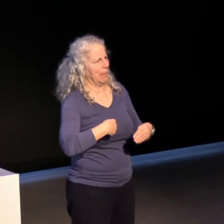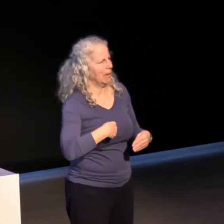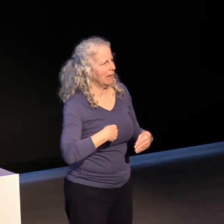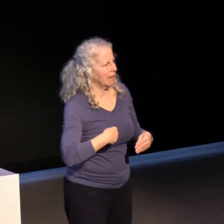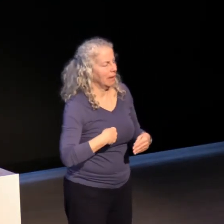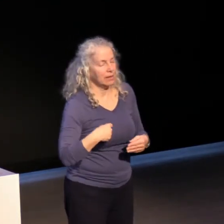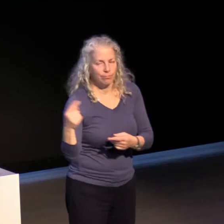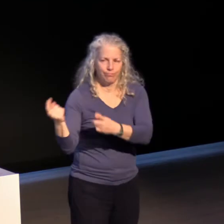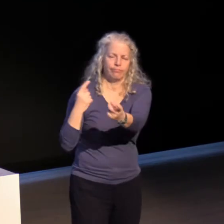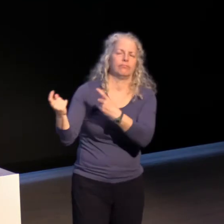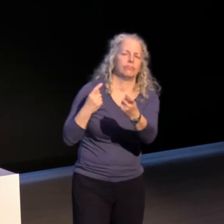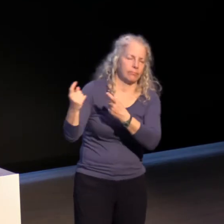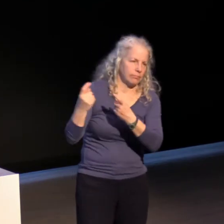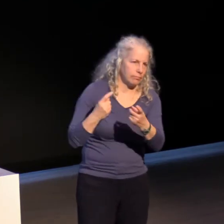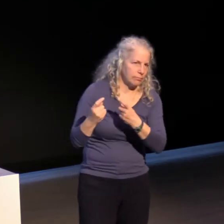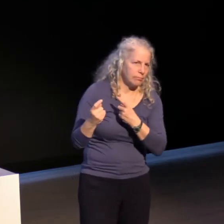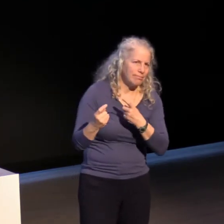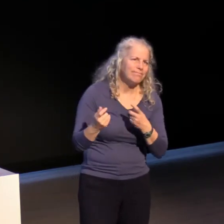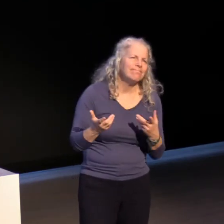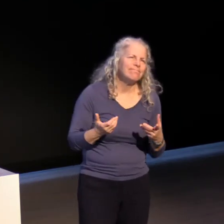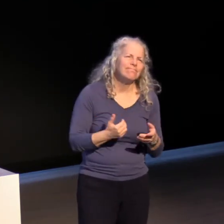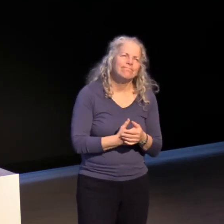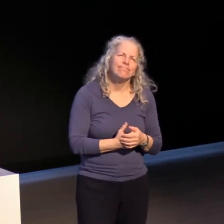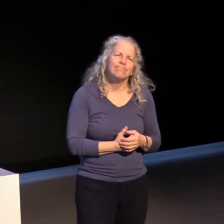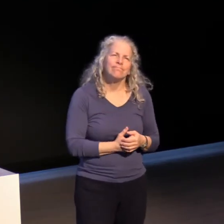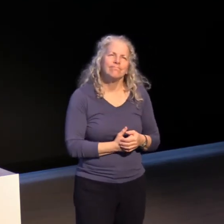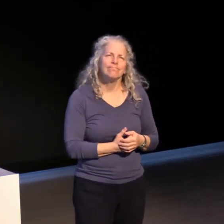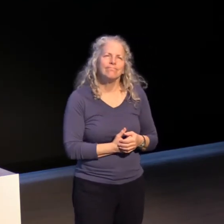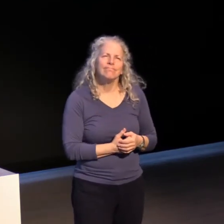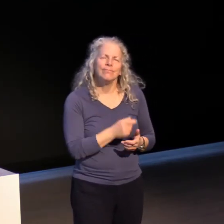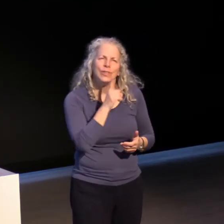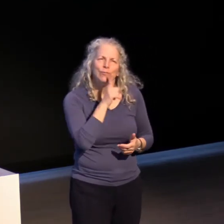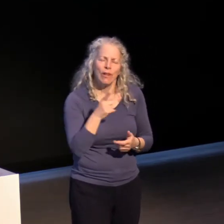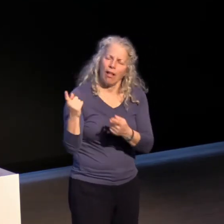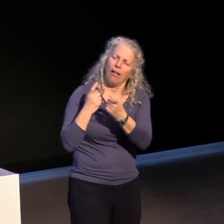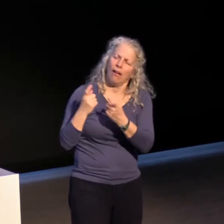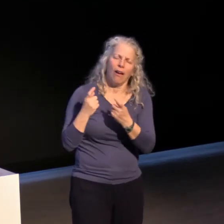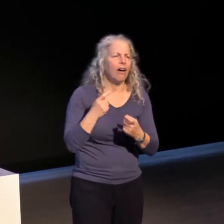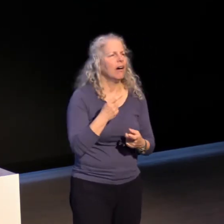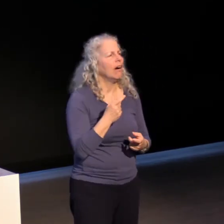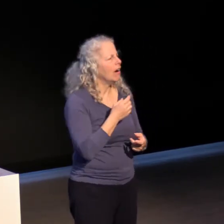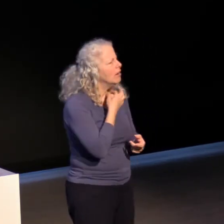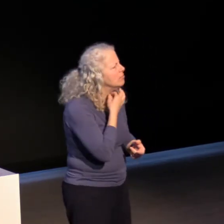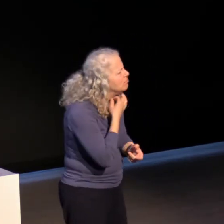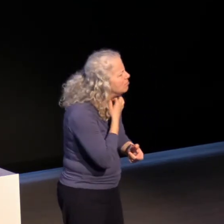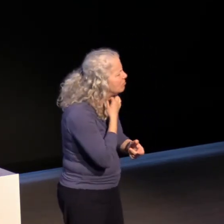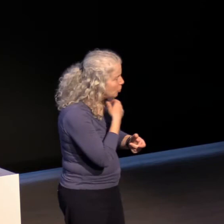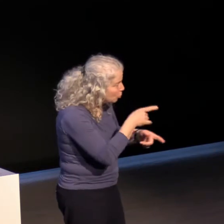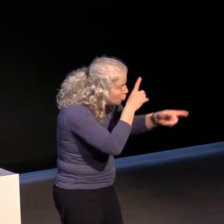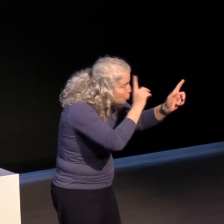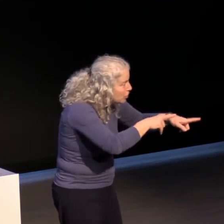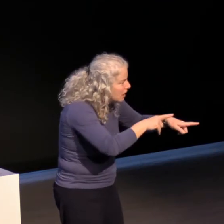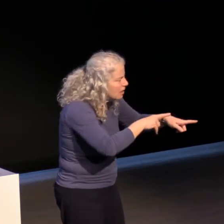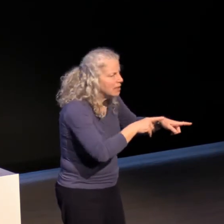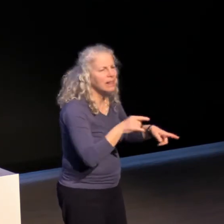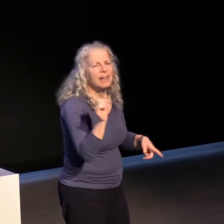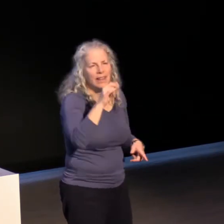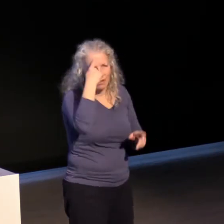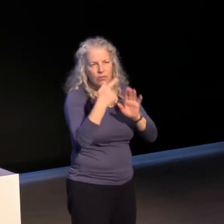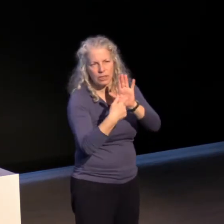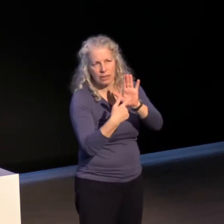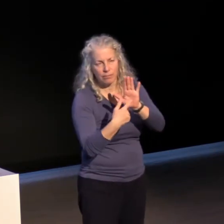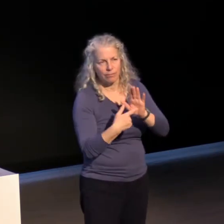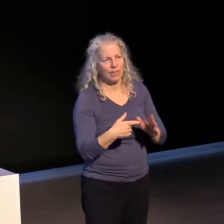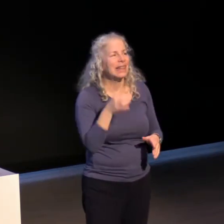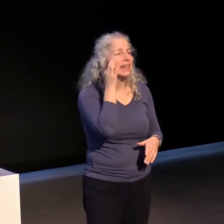questions. Not questions necessarily of interest, but rather asking me if I agreed with what he thought. For example,